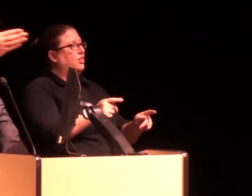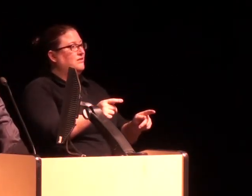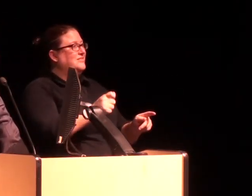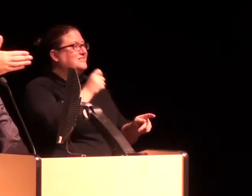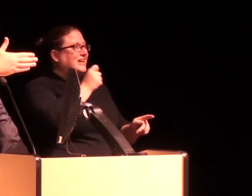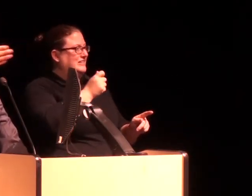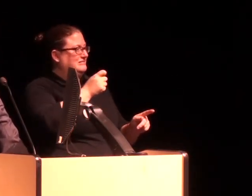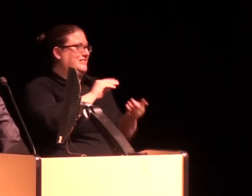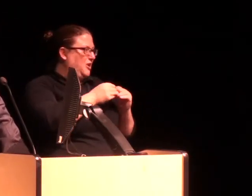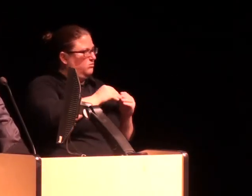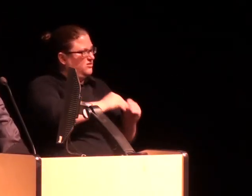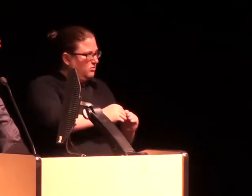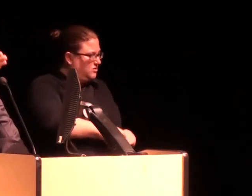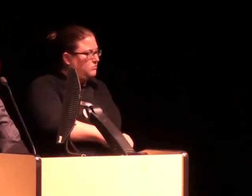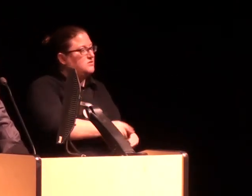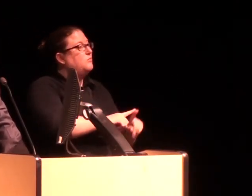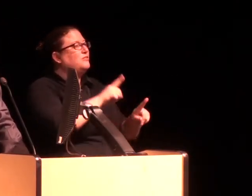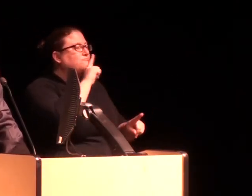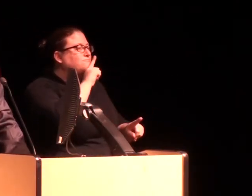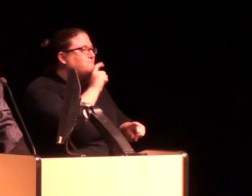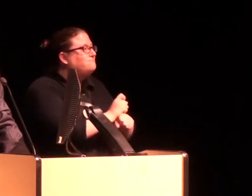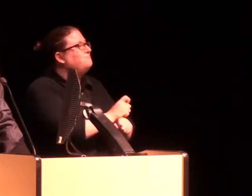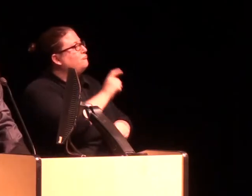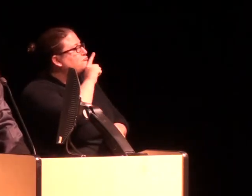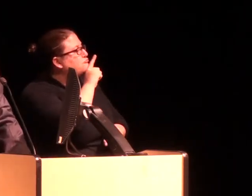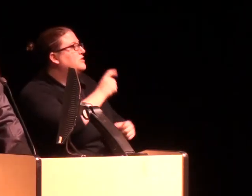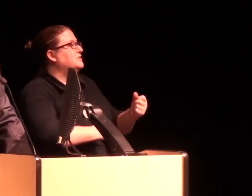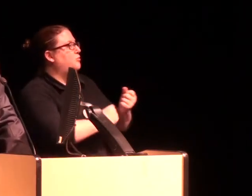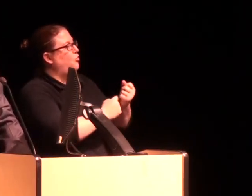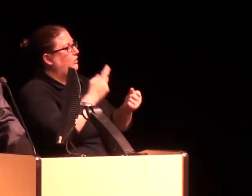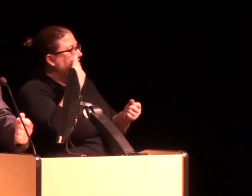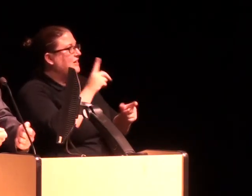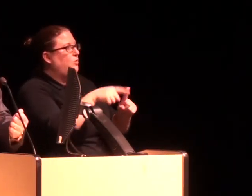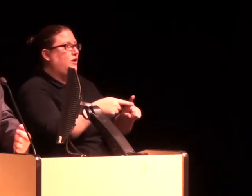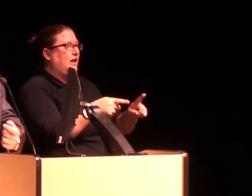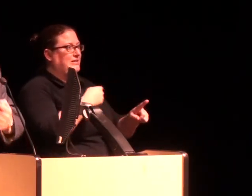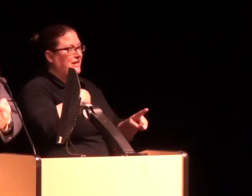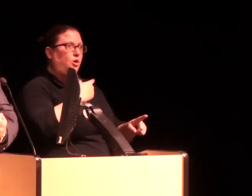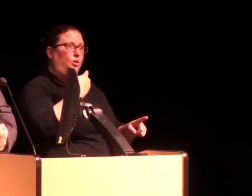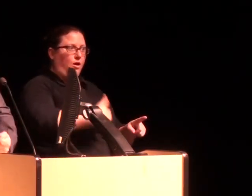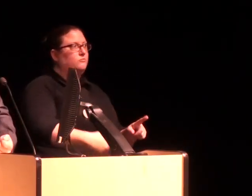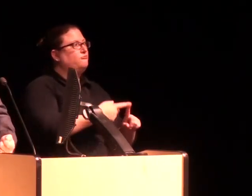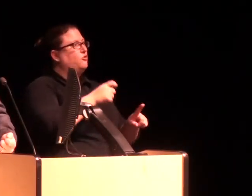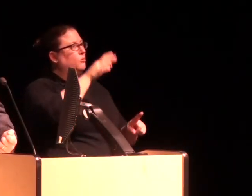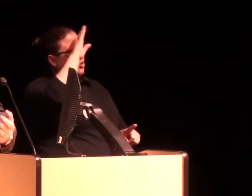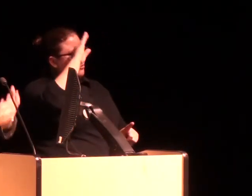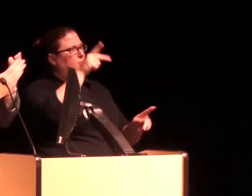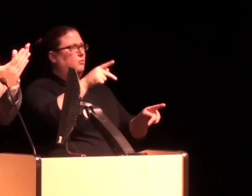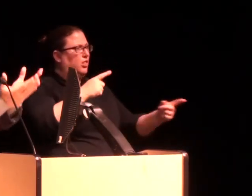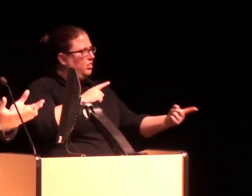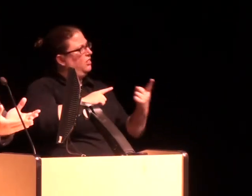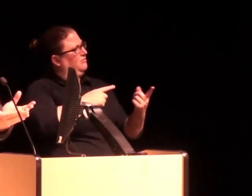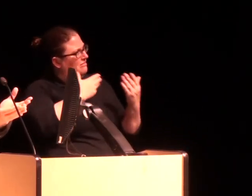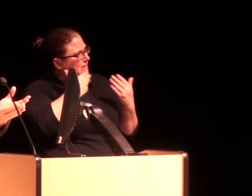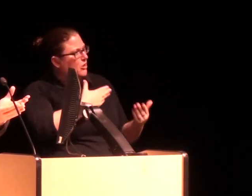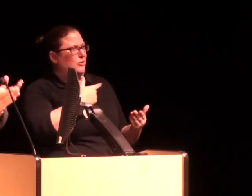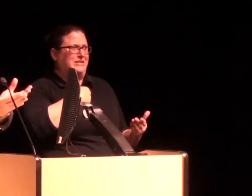real support that I see every time I go, I say, I'm from Cuba. People come and say, thank you very much. No, thanks to